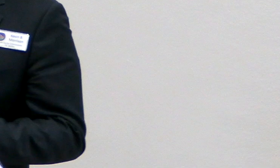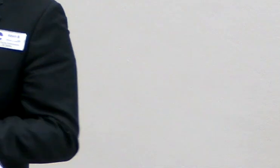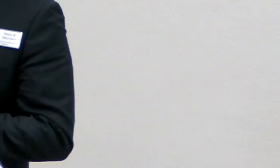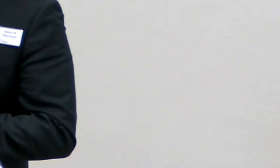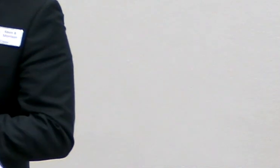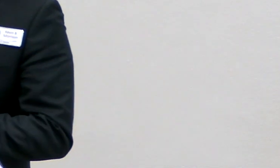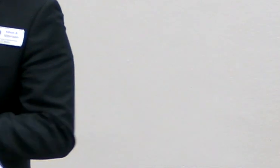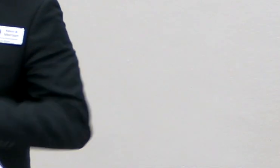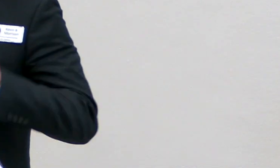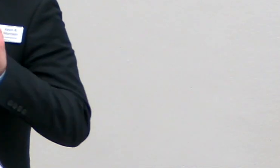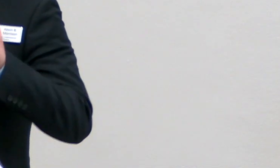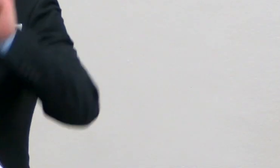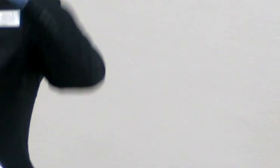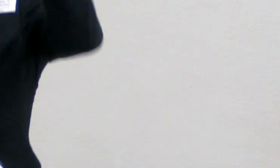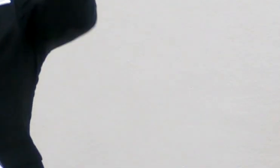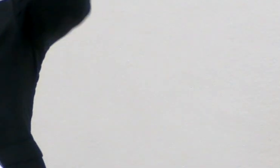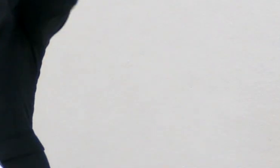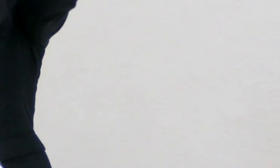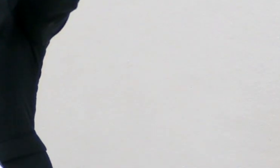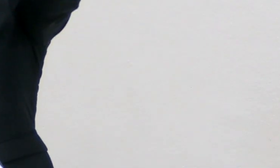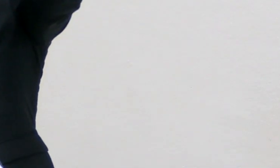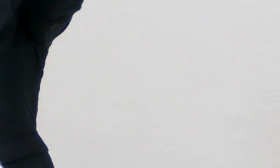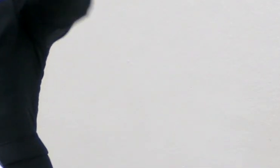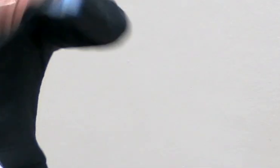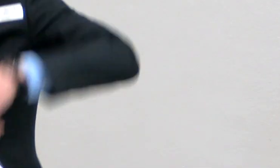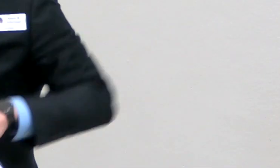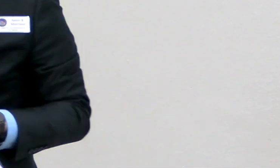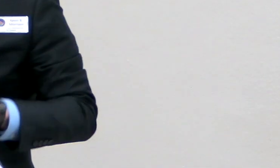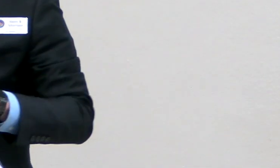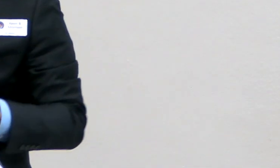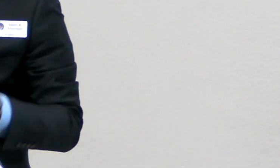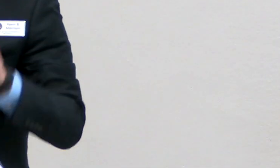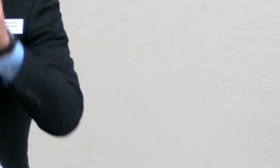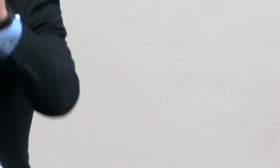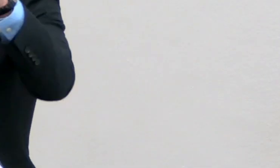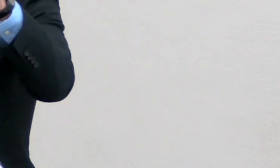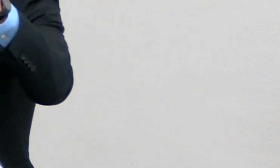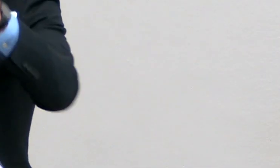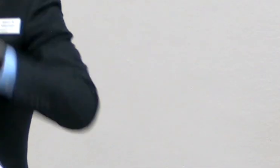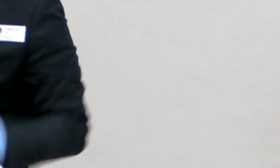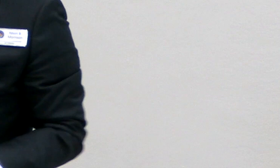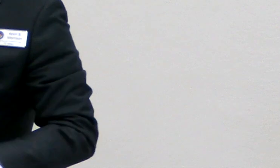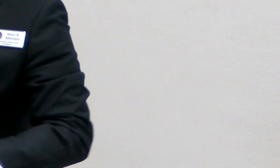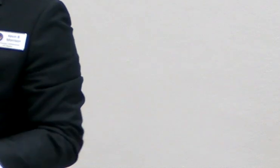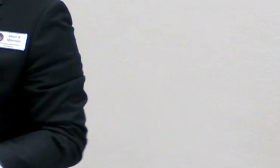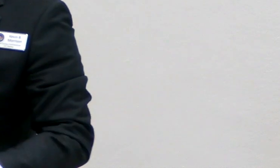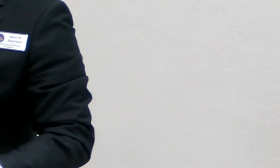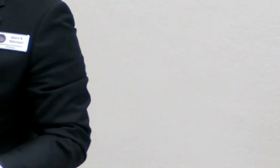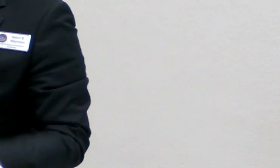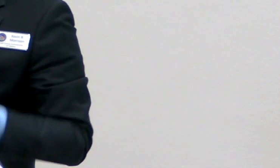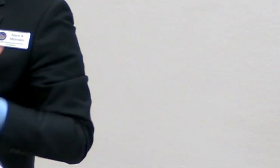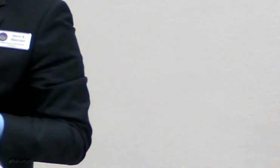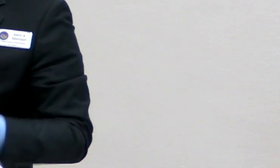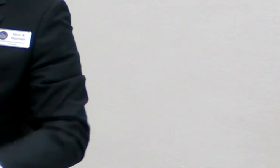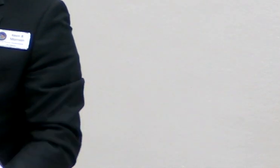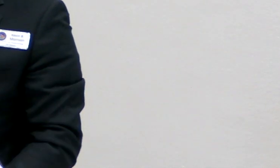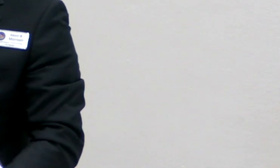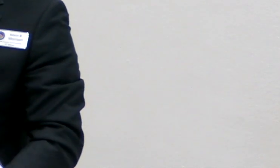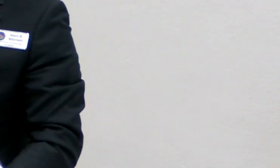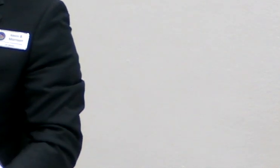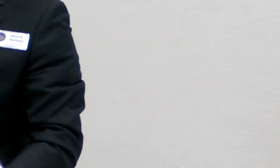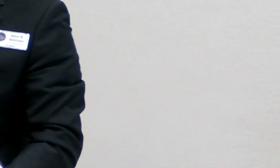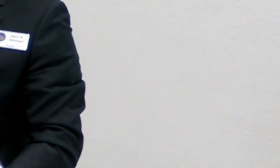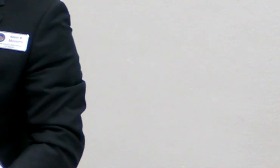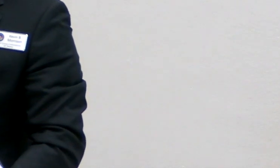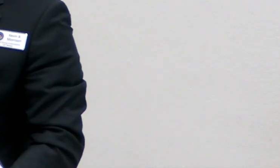any time. I've got Ted Mason, my Chief of Staff, right in back. And we've got a table in back as well with information on how you can contact